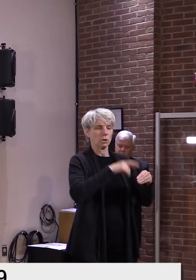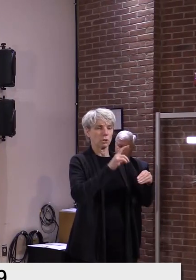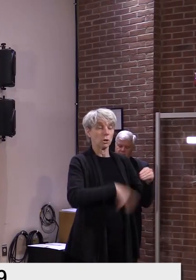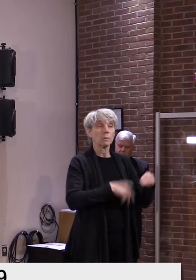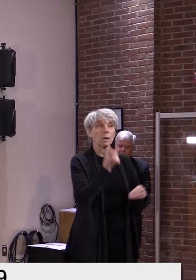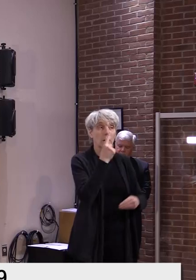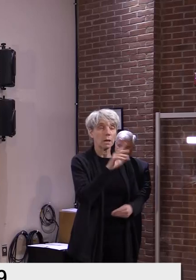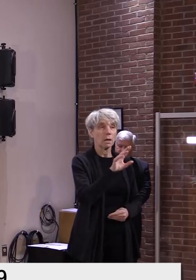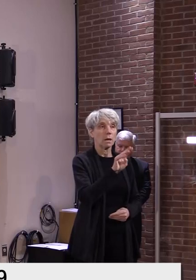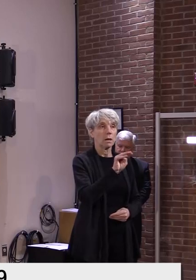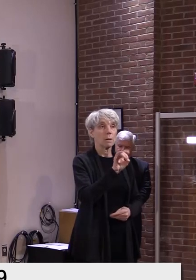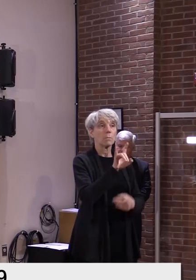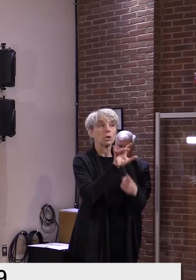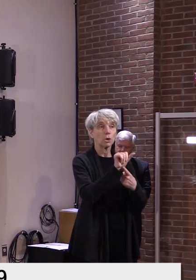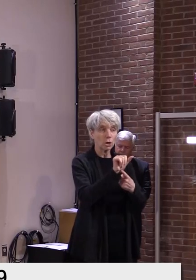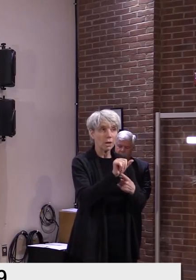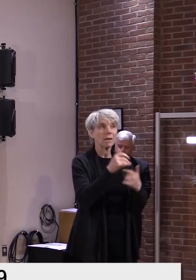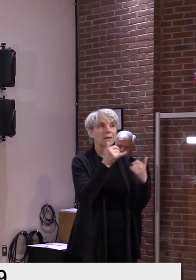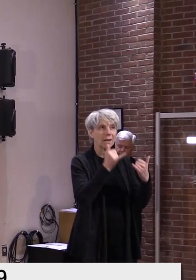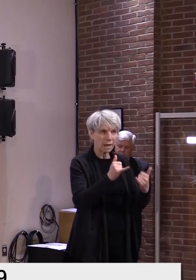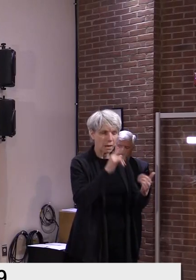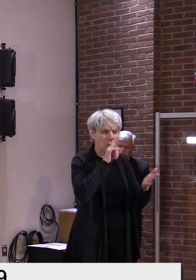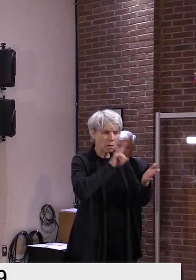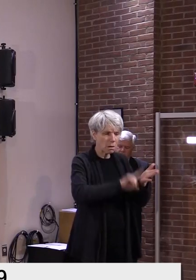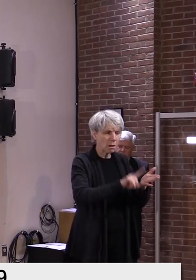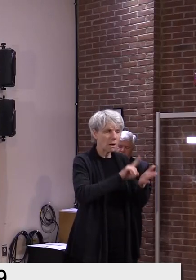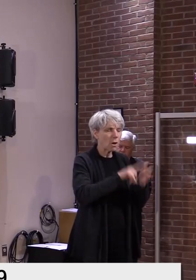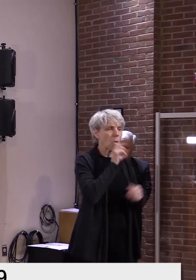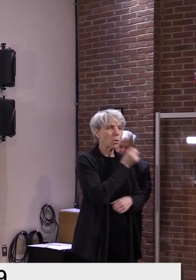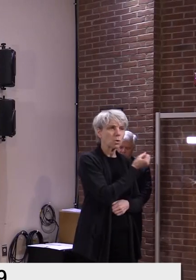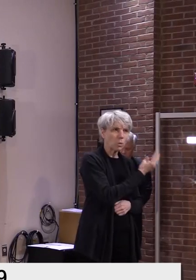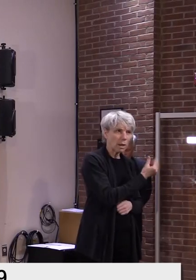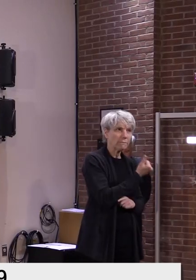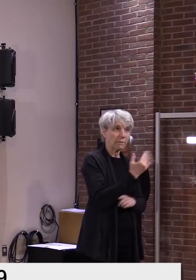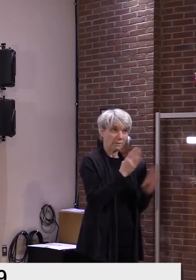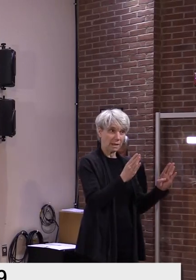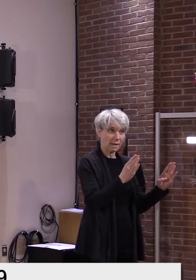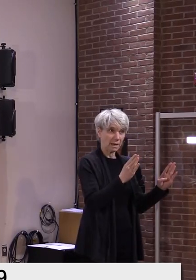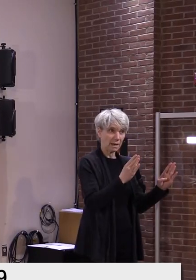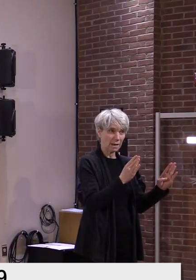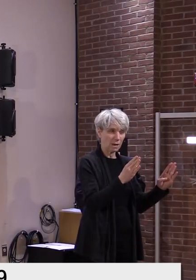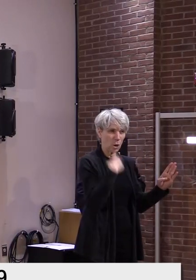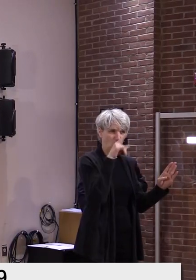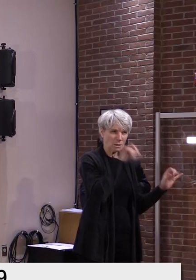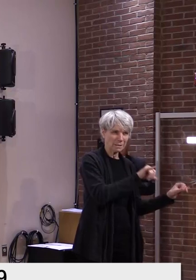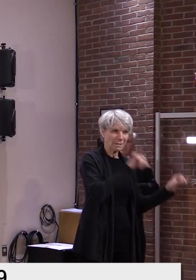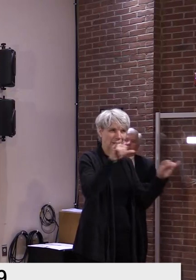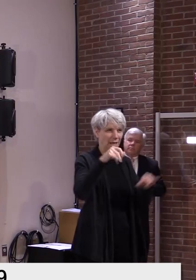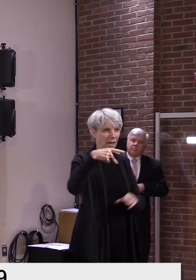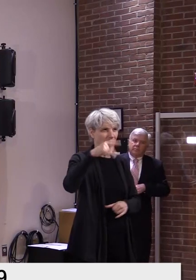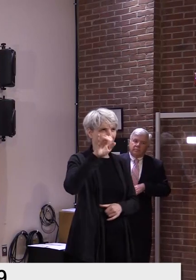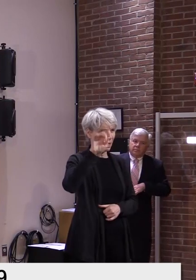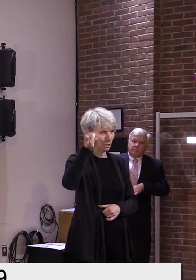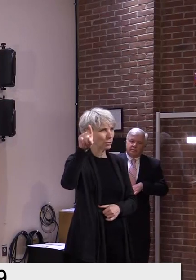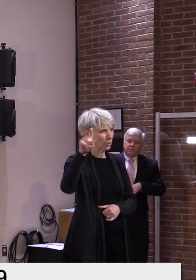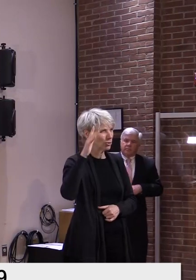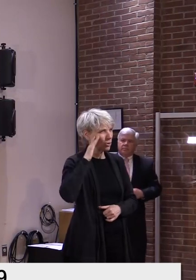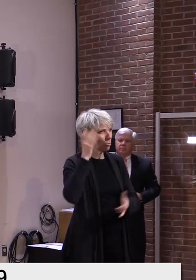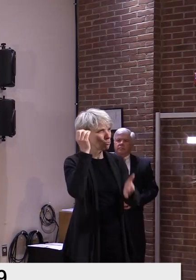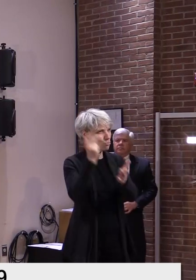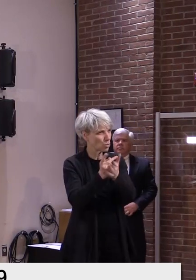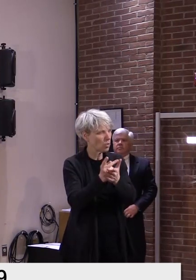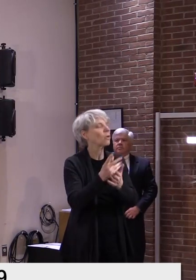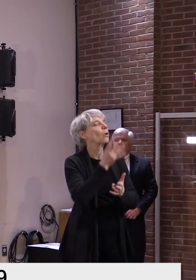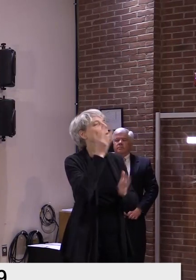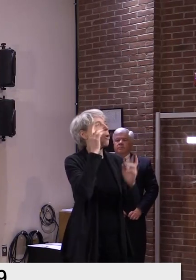in the 12 to 15 year age group that are as equally promising and positive as those